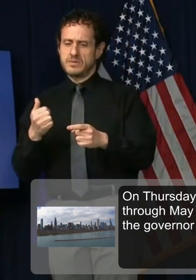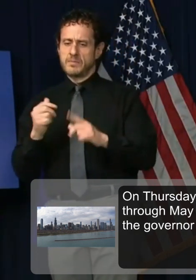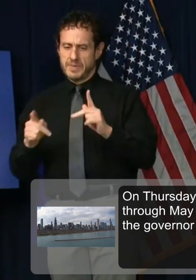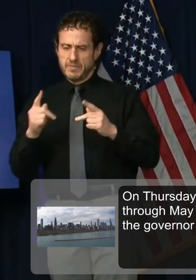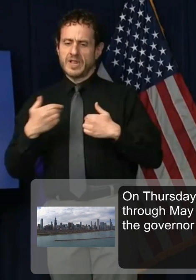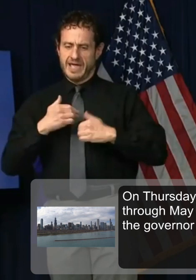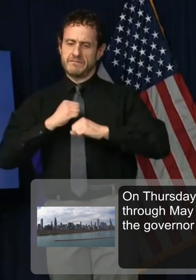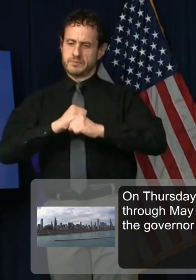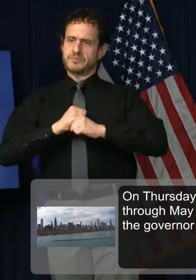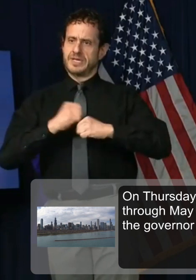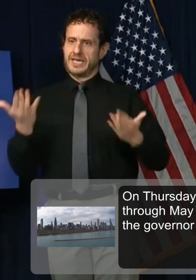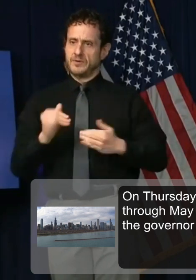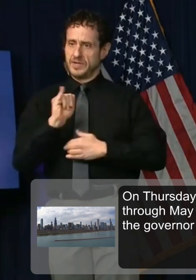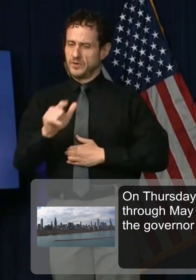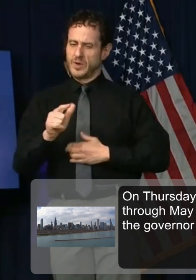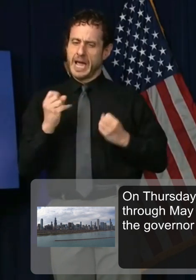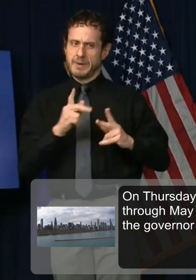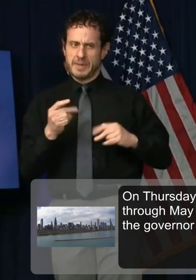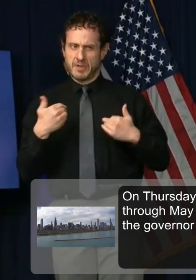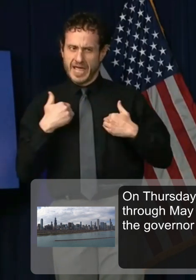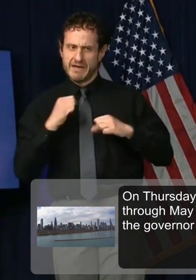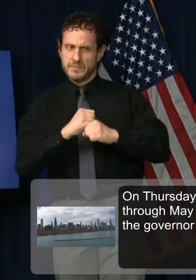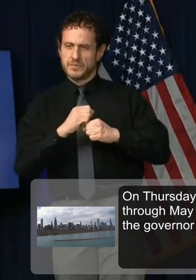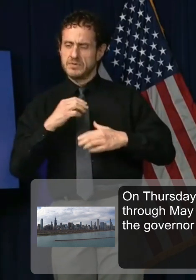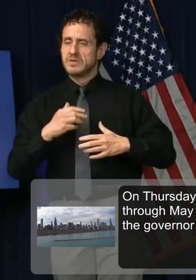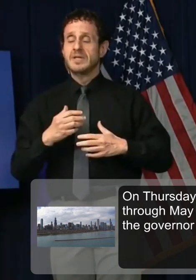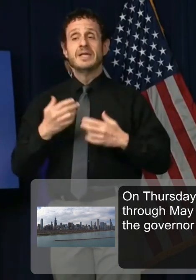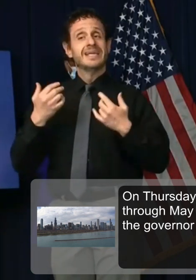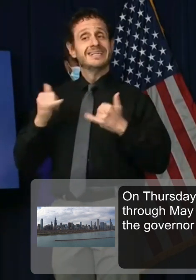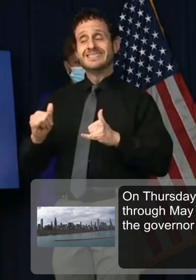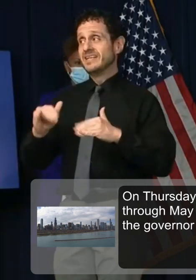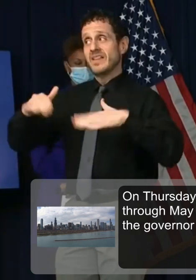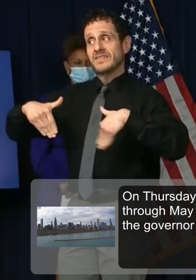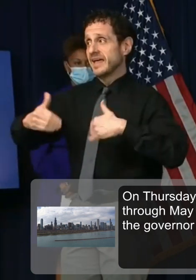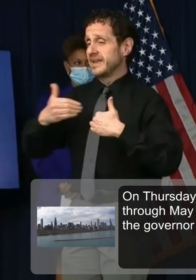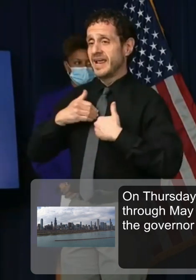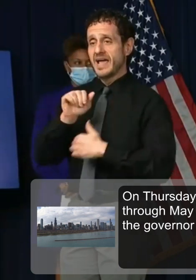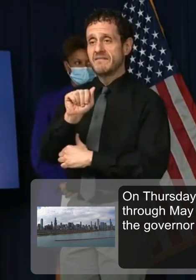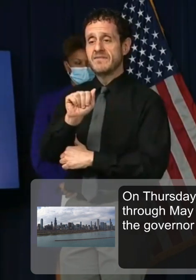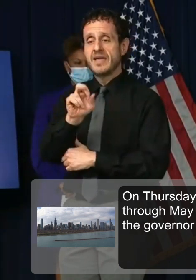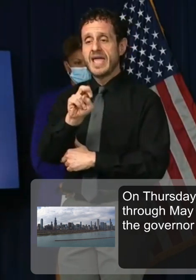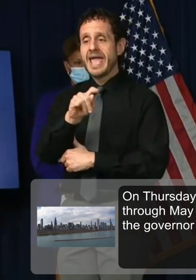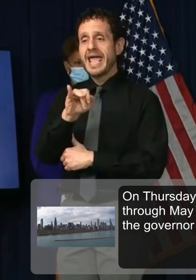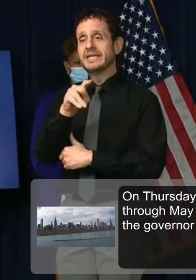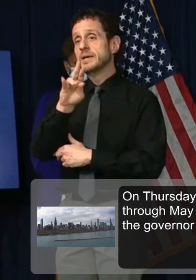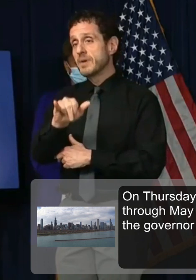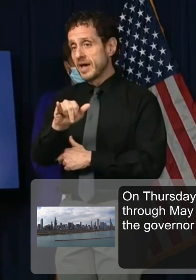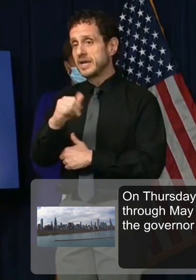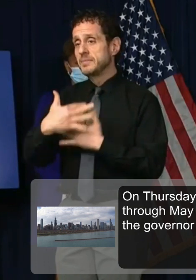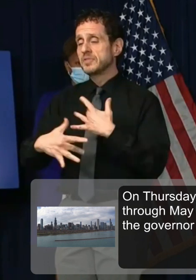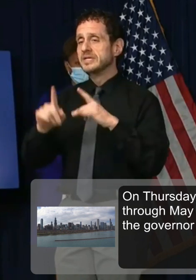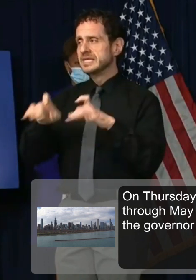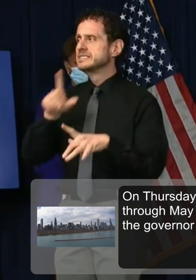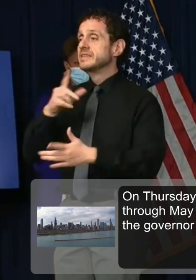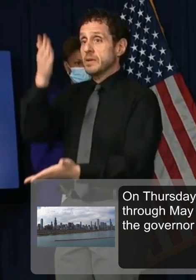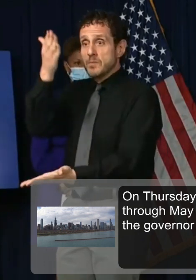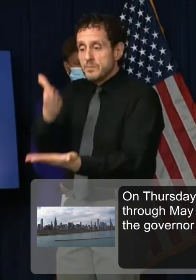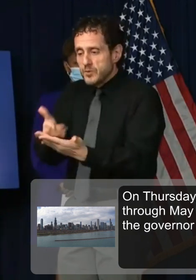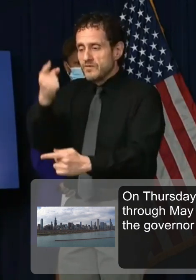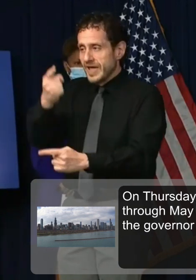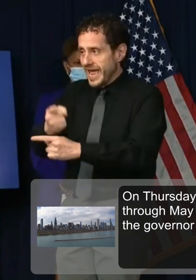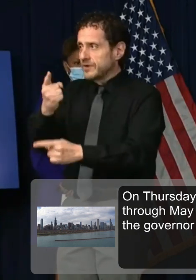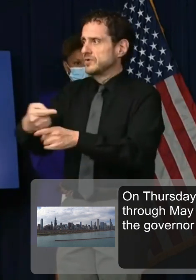problem. As of today, there still are no antibody blood tests certifiably proven to accurately